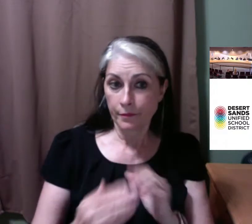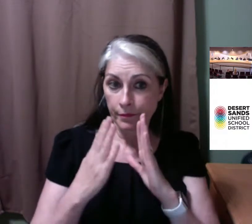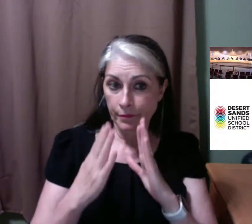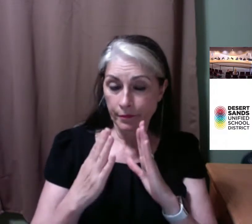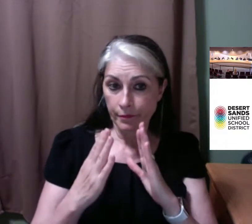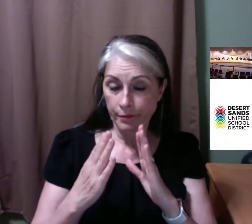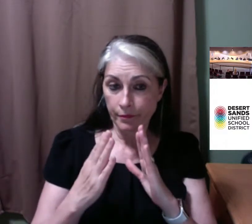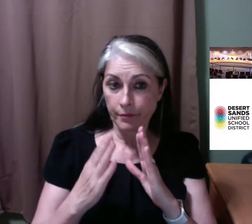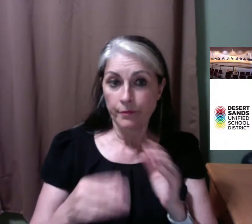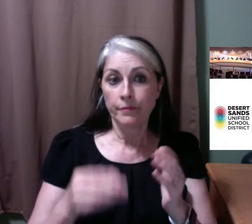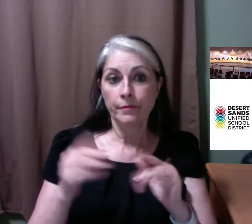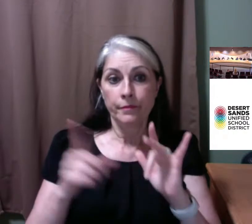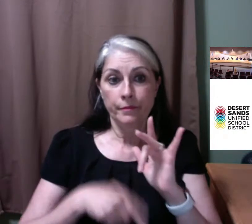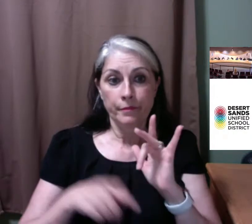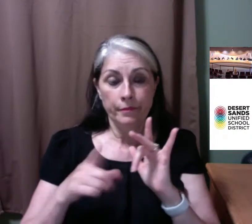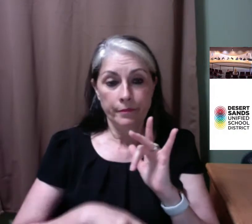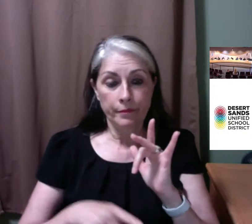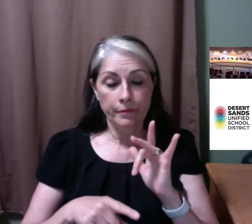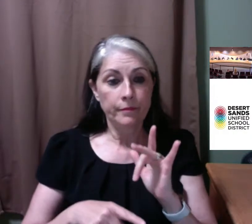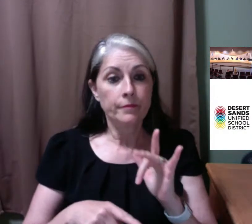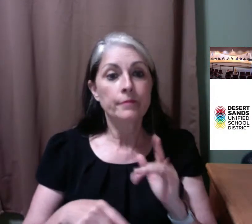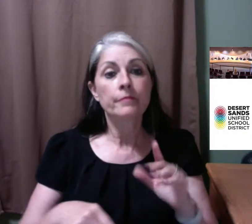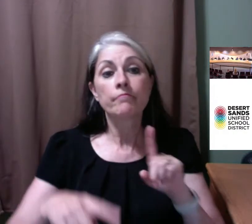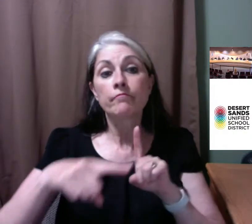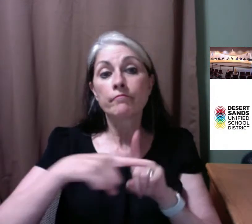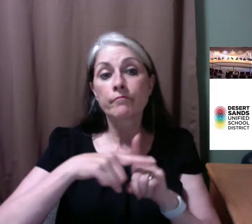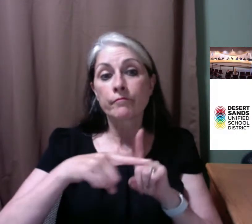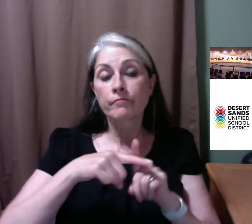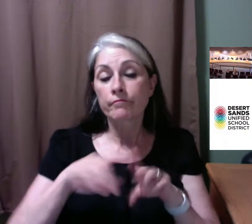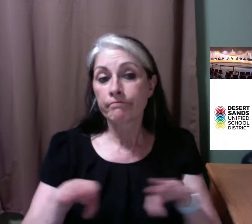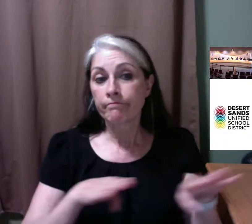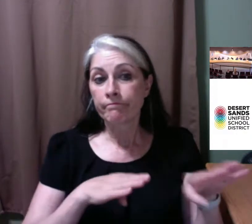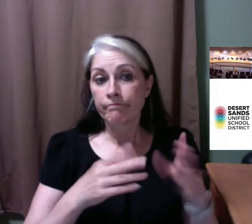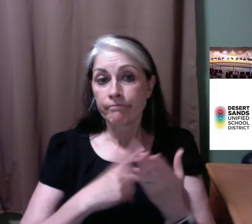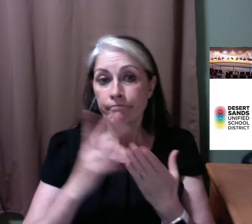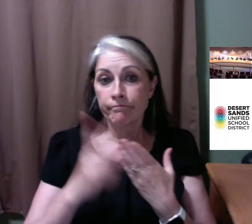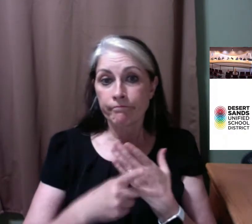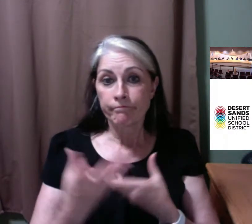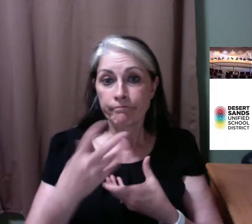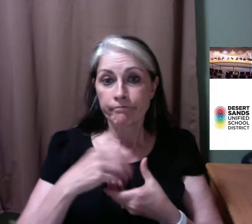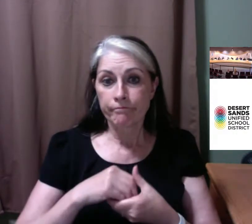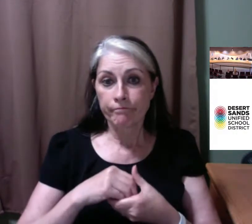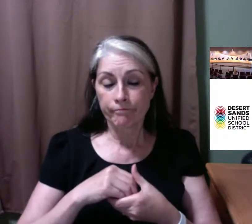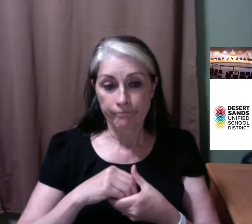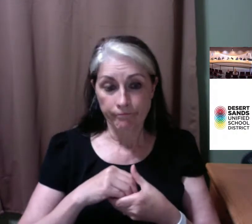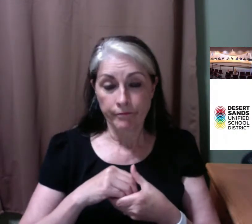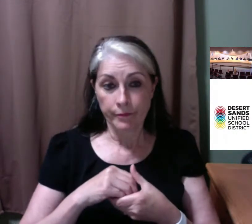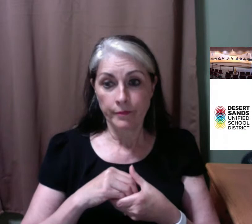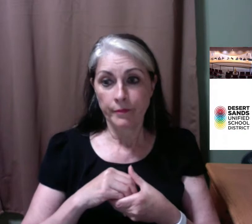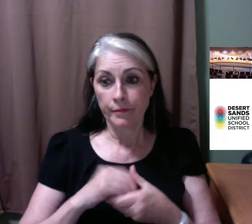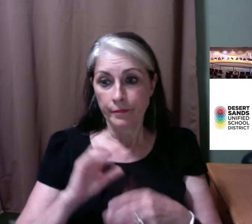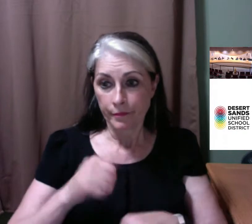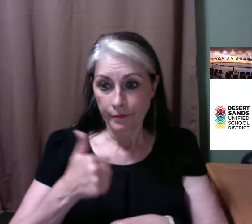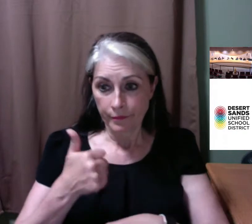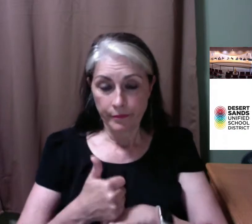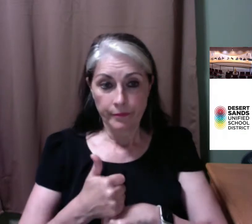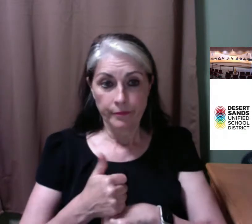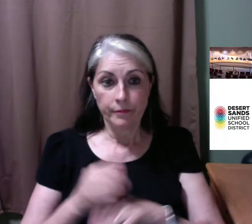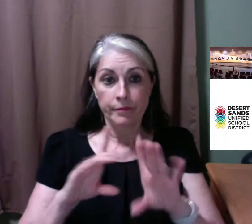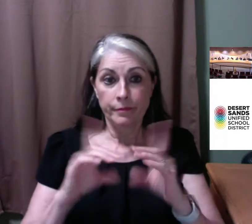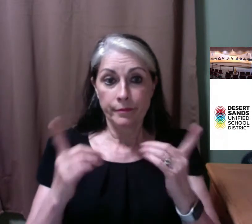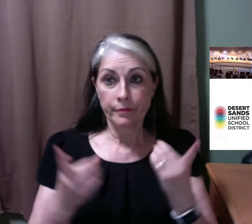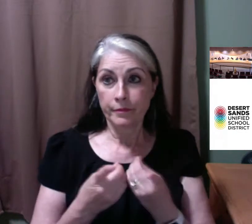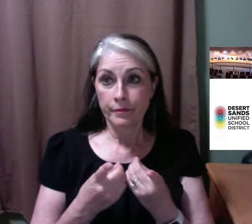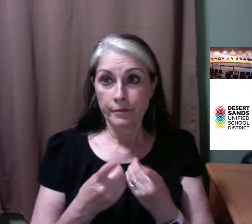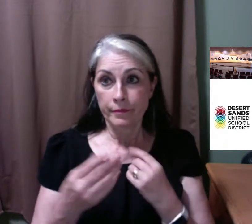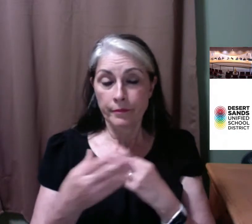absenteeism. Site-based positive behavior supports programs includes the support and continued implementation of our district-wide